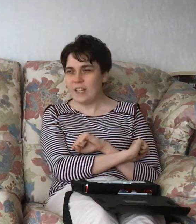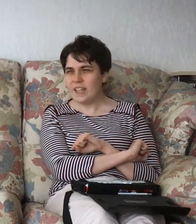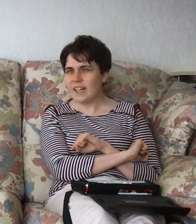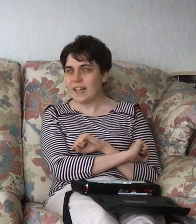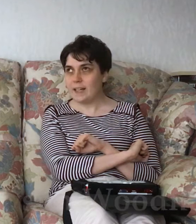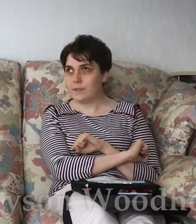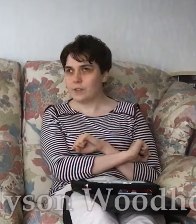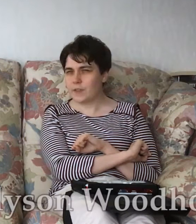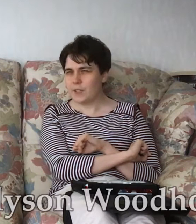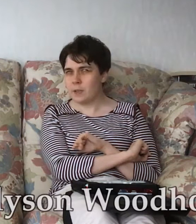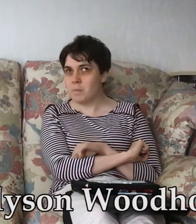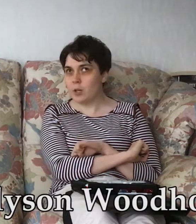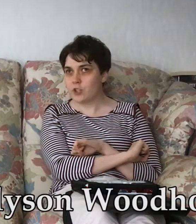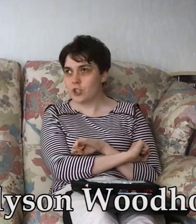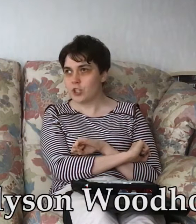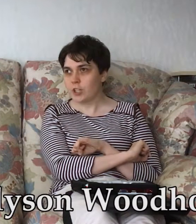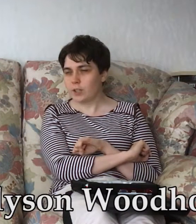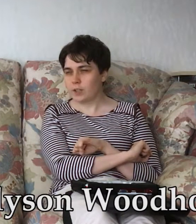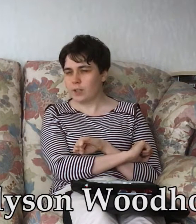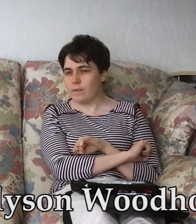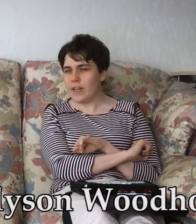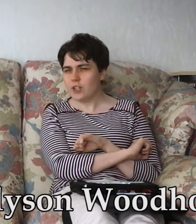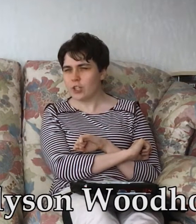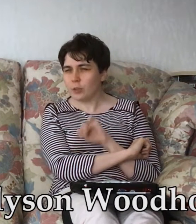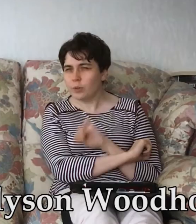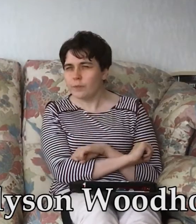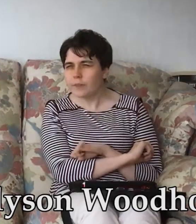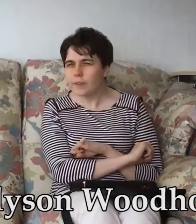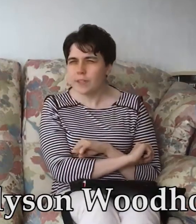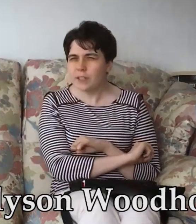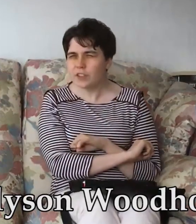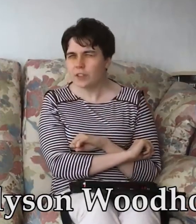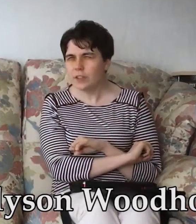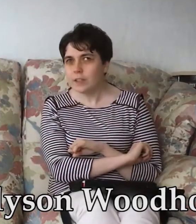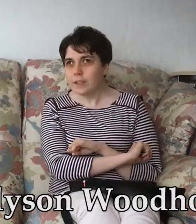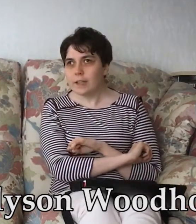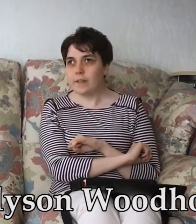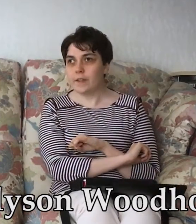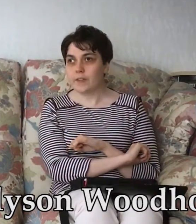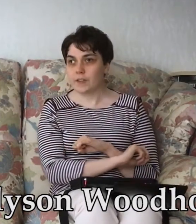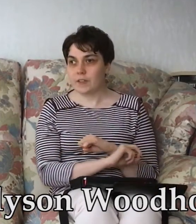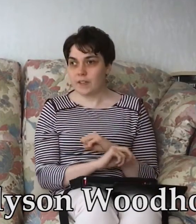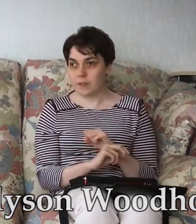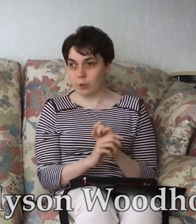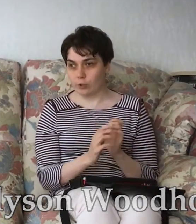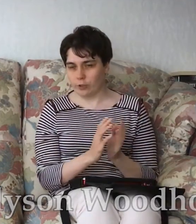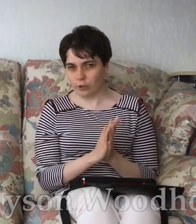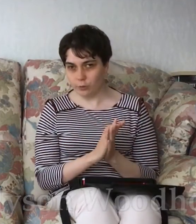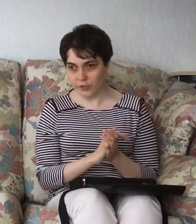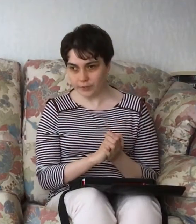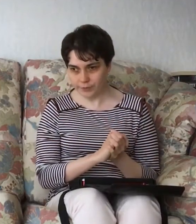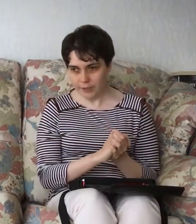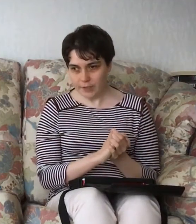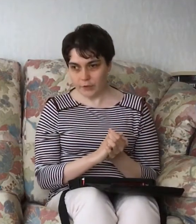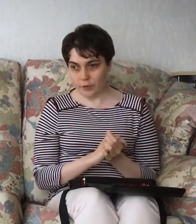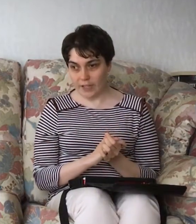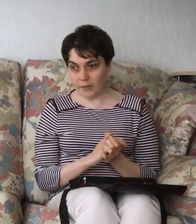We haven't seen much conventional theatre that's accessible or inclusive, so that's